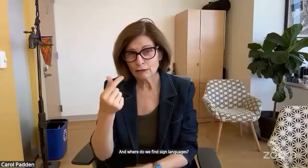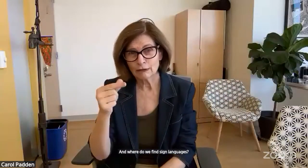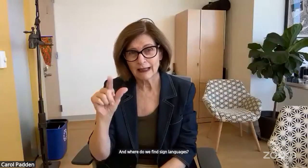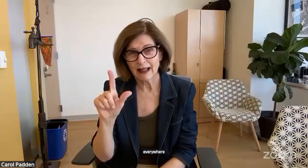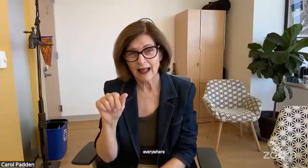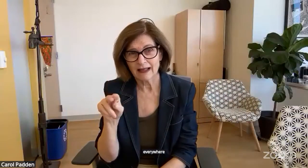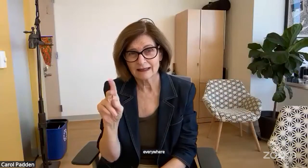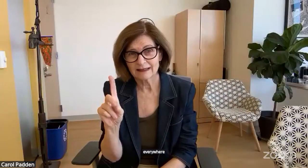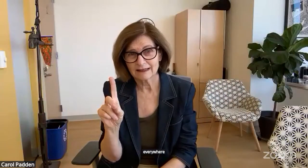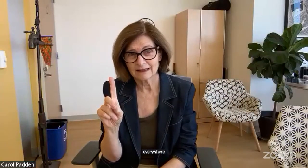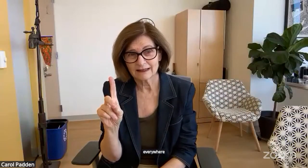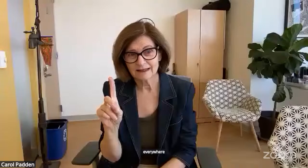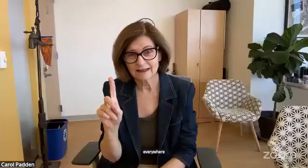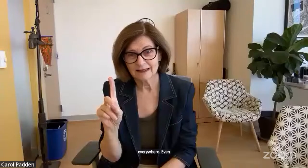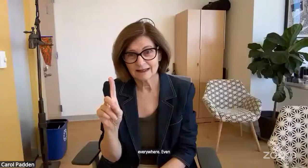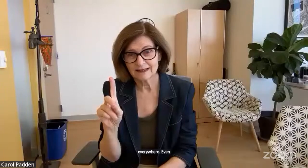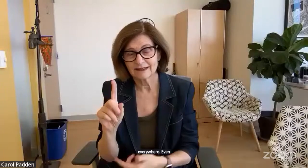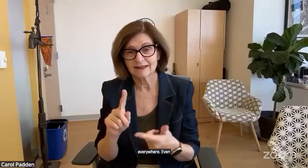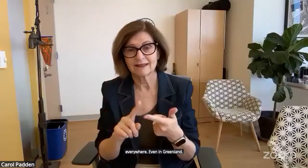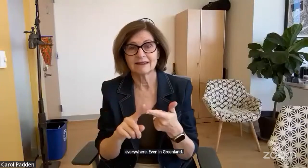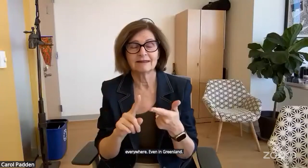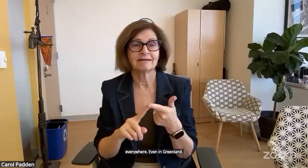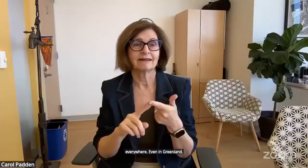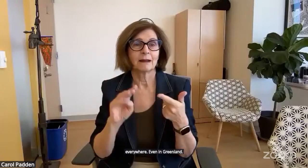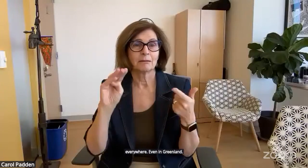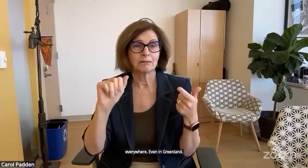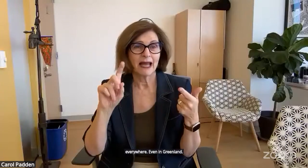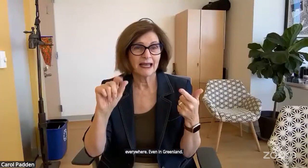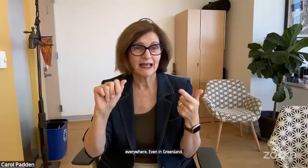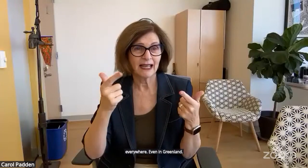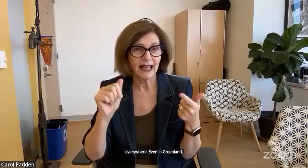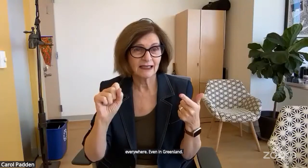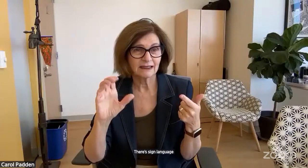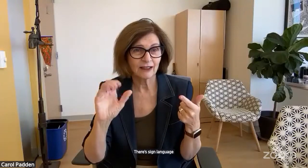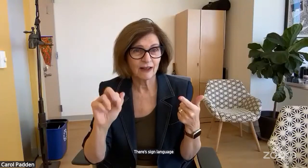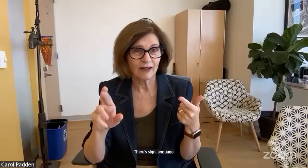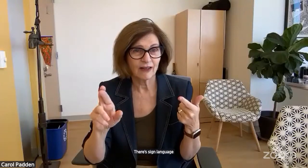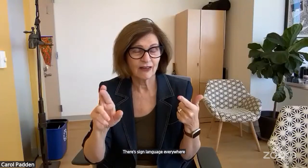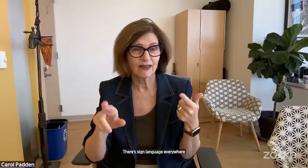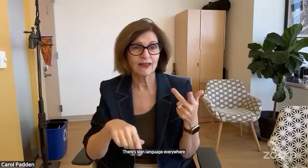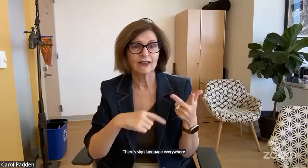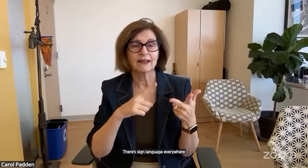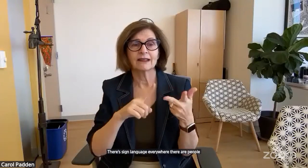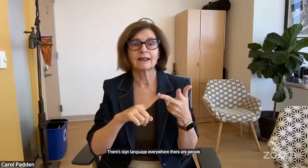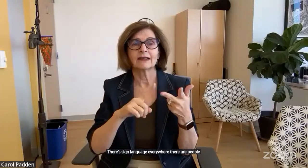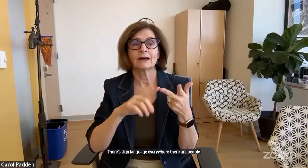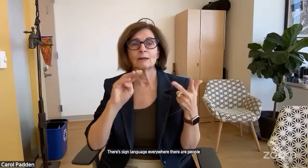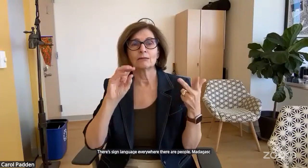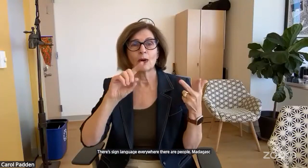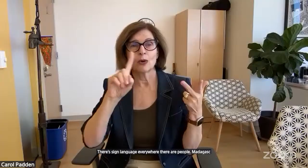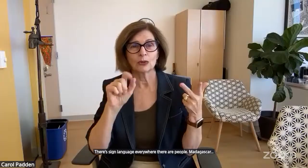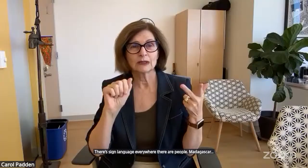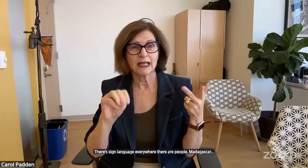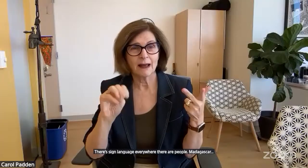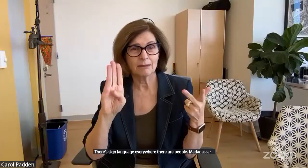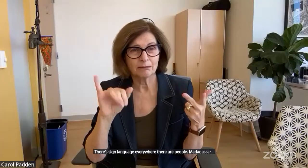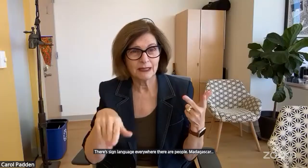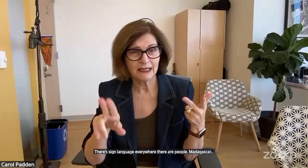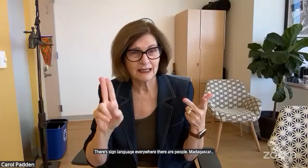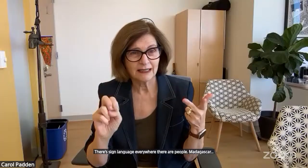Everywhere. Even in Greenland. There's sign language everywhere there are people. Madagascar, no,